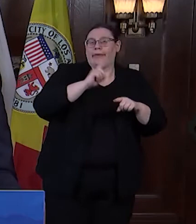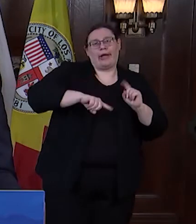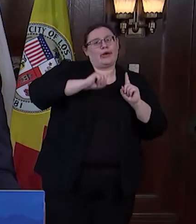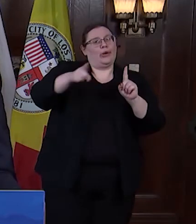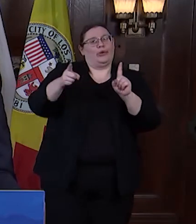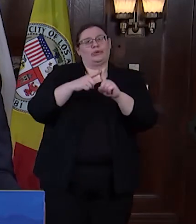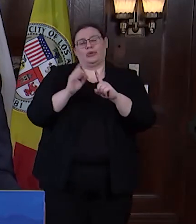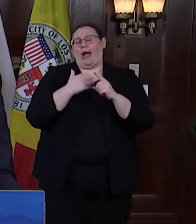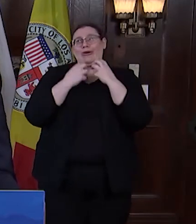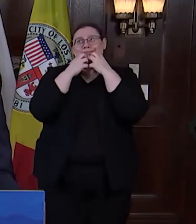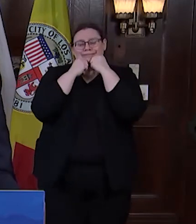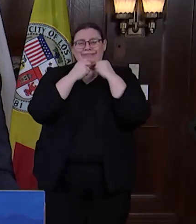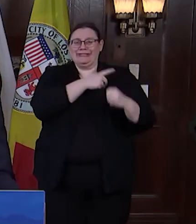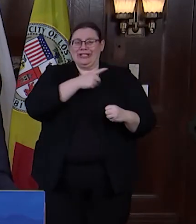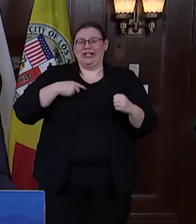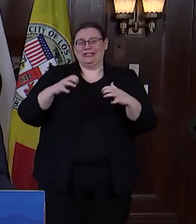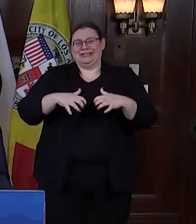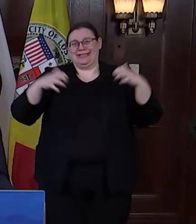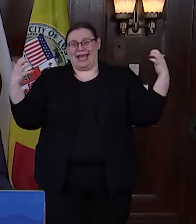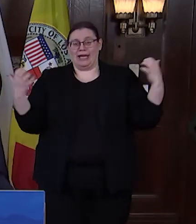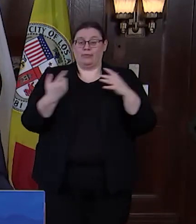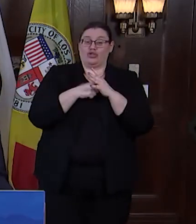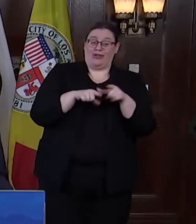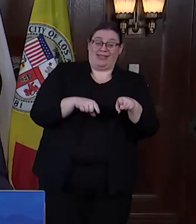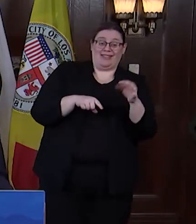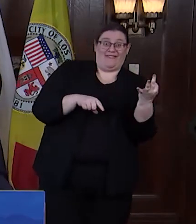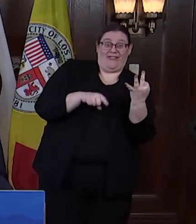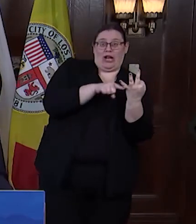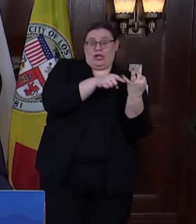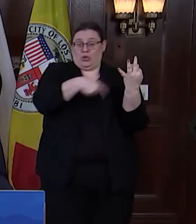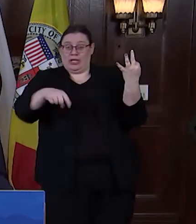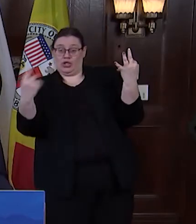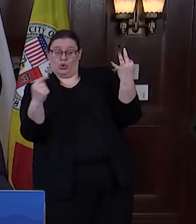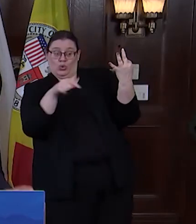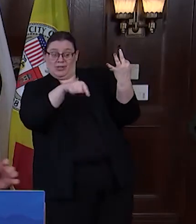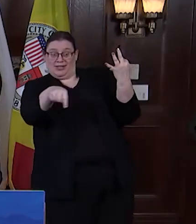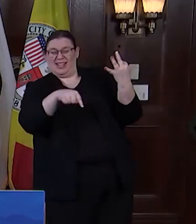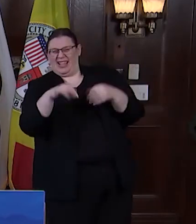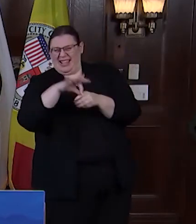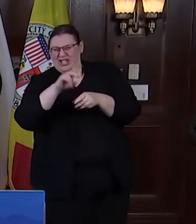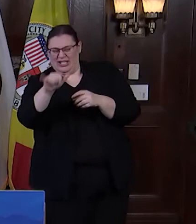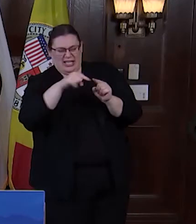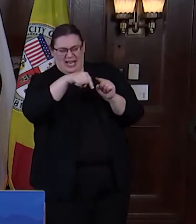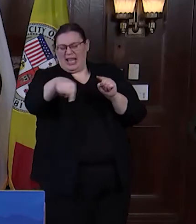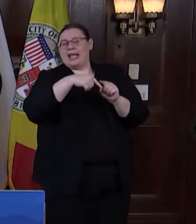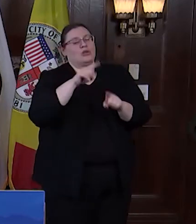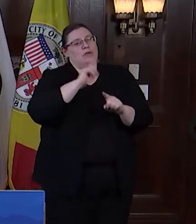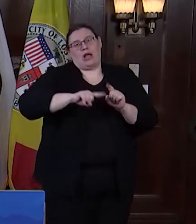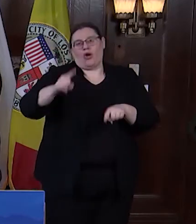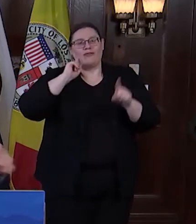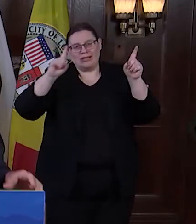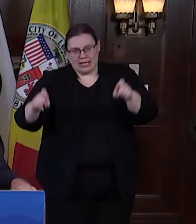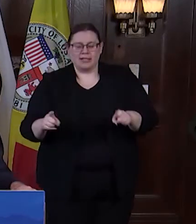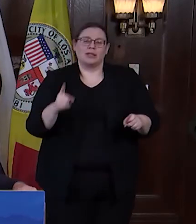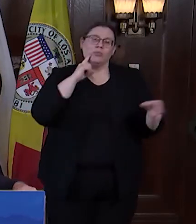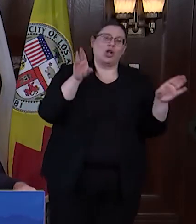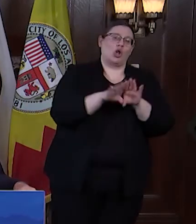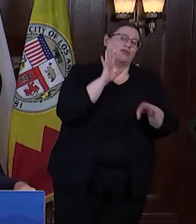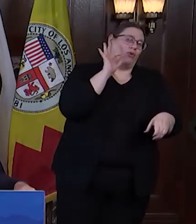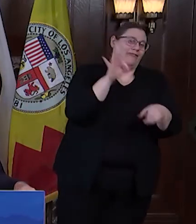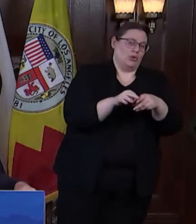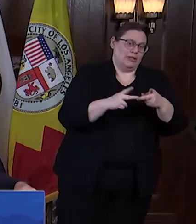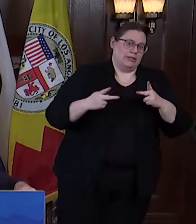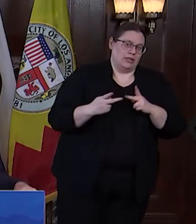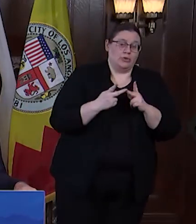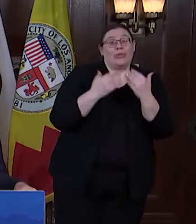our beloved Dodger Stadium from this Friday through Tuesday, Election Day, while it's serving as a voting center. And we thank the Dodgers for opening up